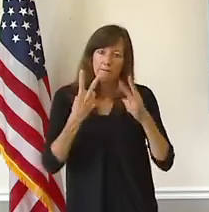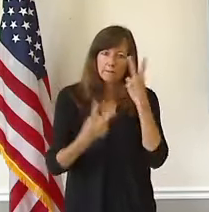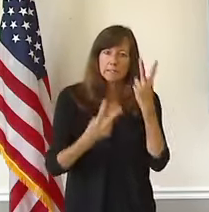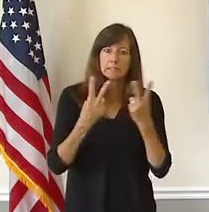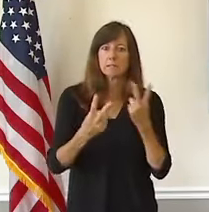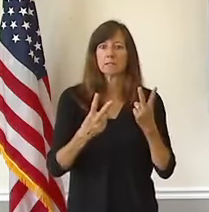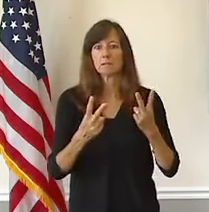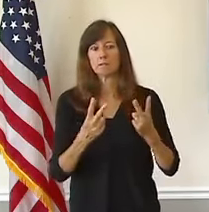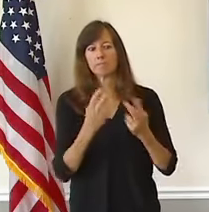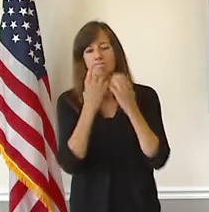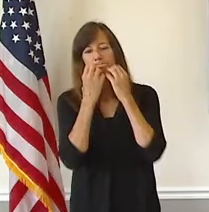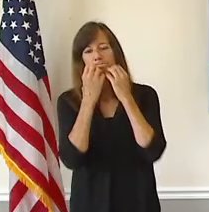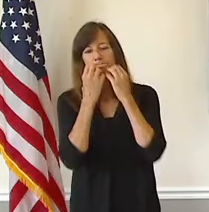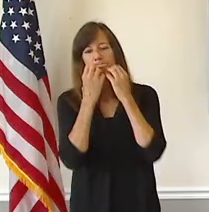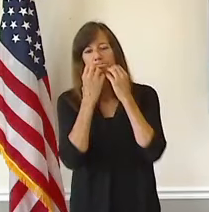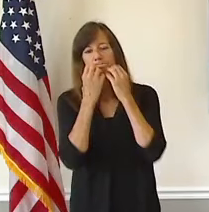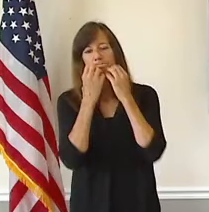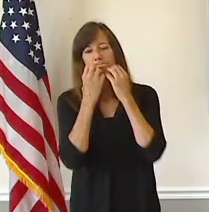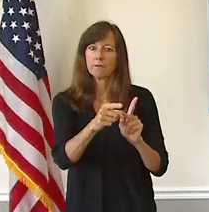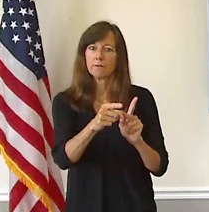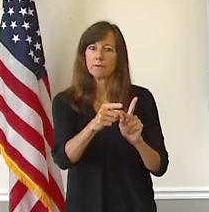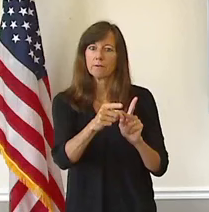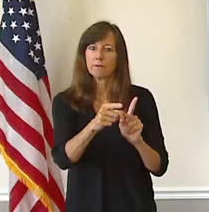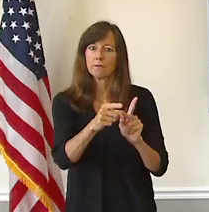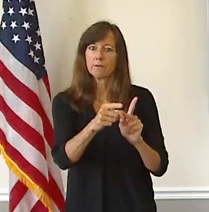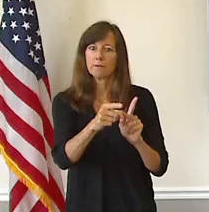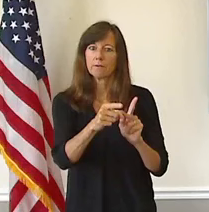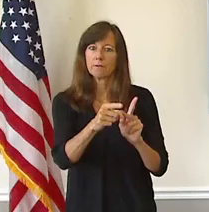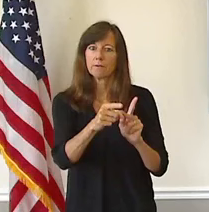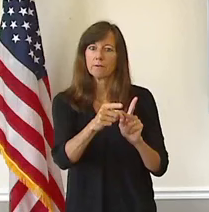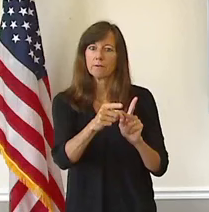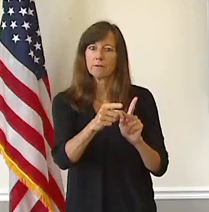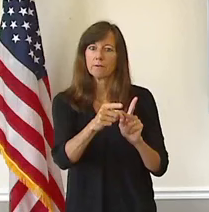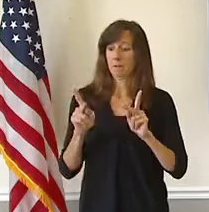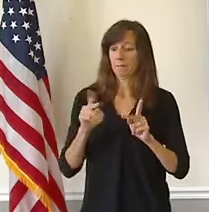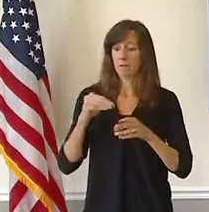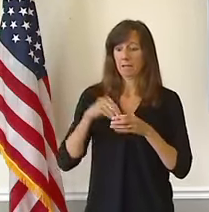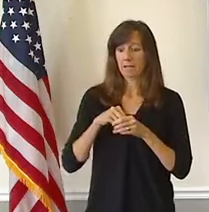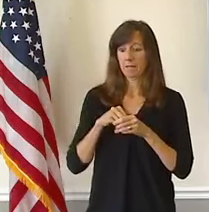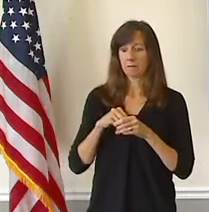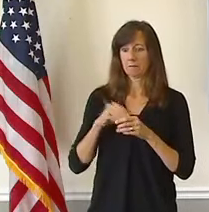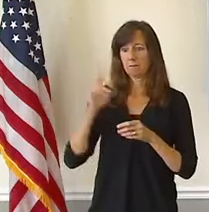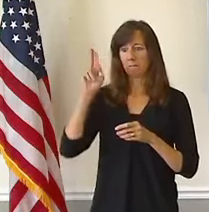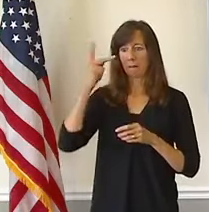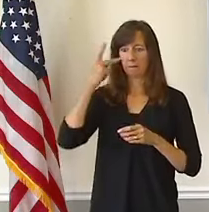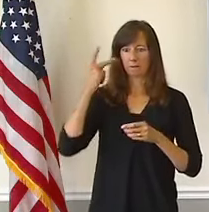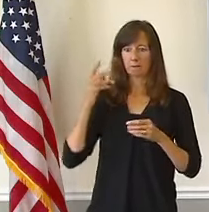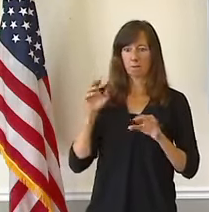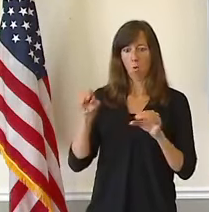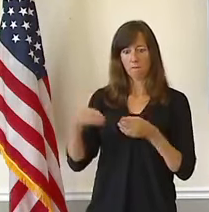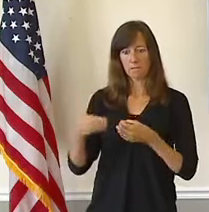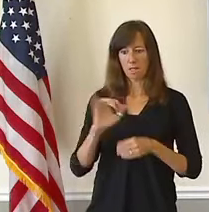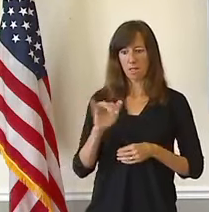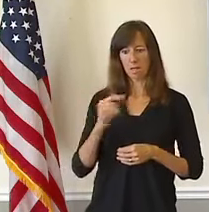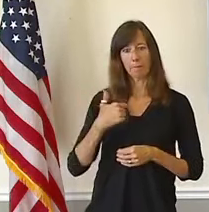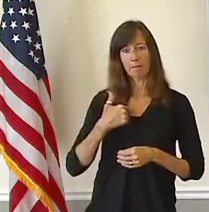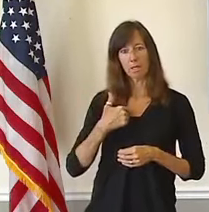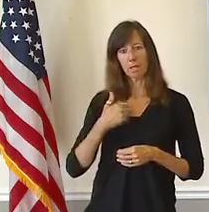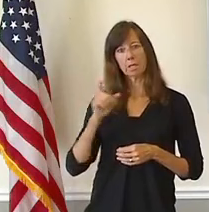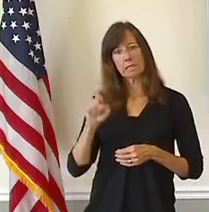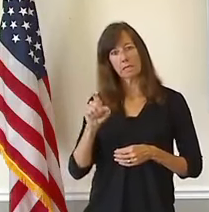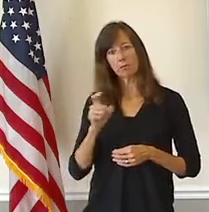said, I think people in office like me need to express with great remorse the loss. I mean, there